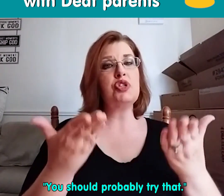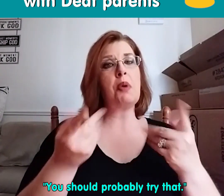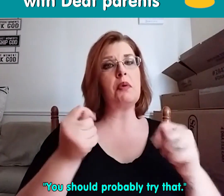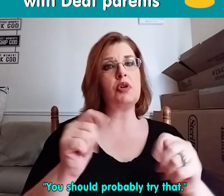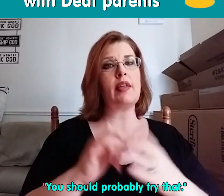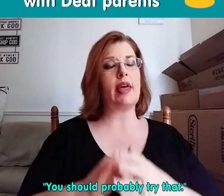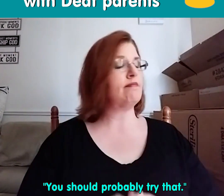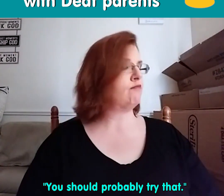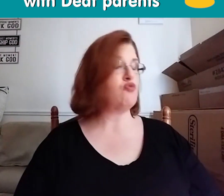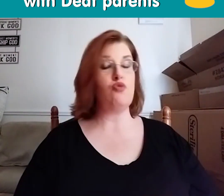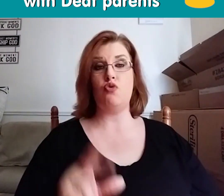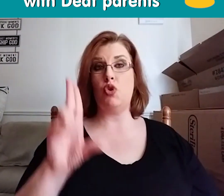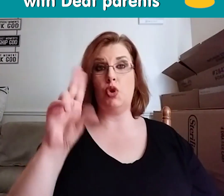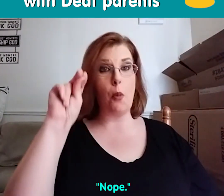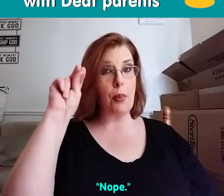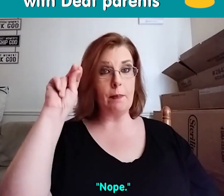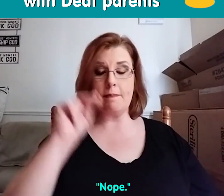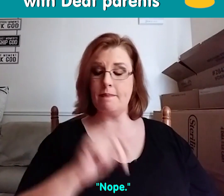should probably try that. Nope.